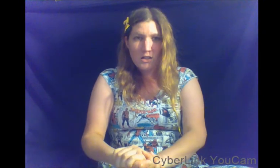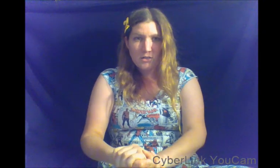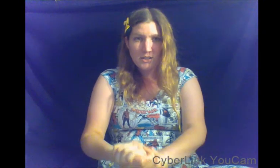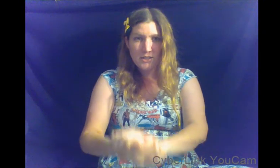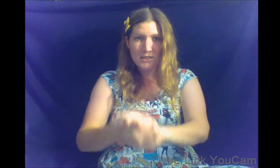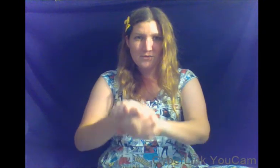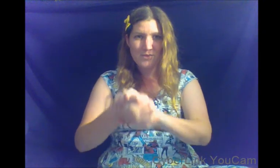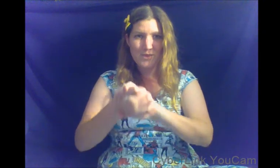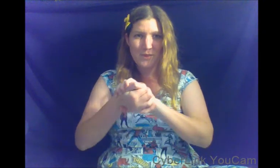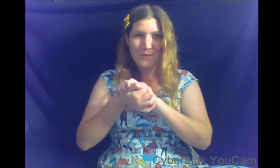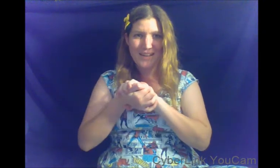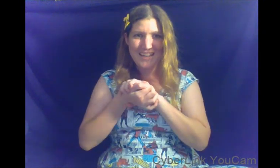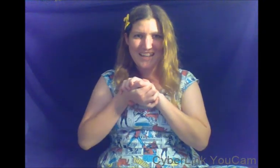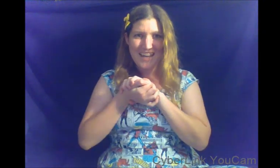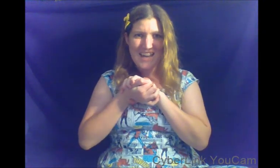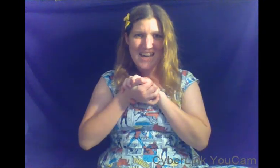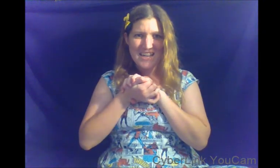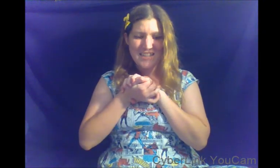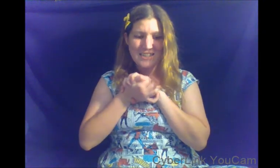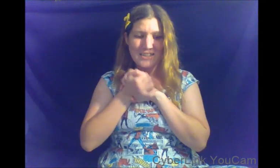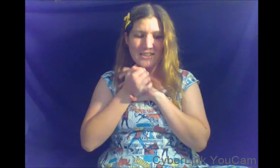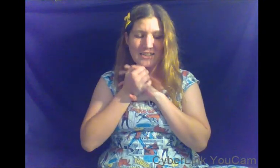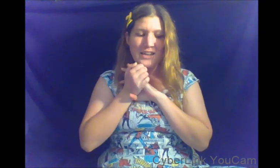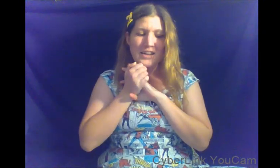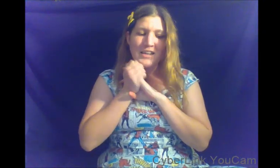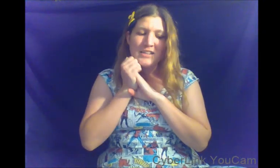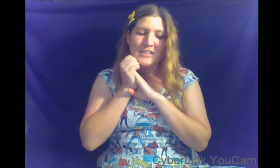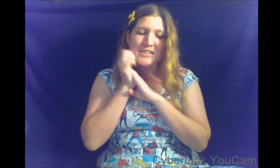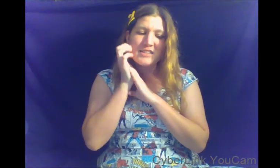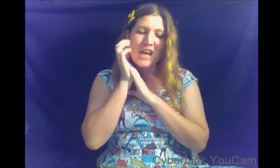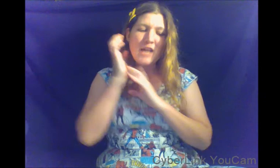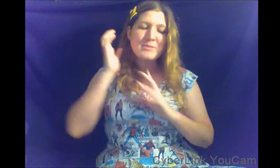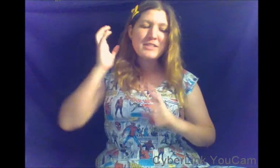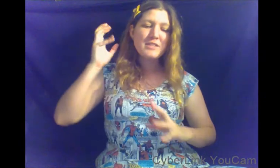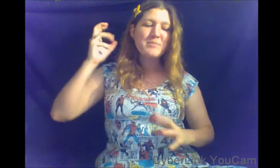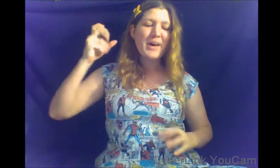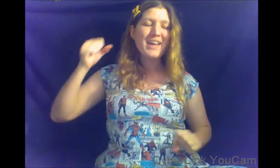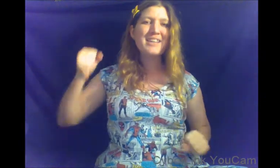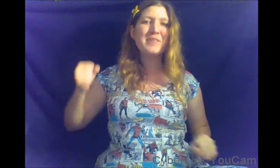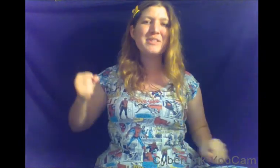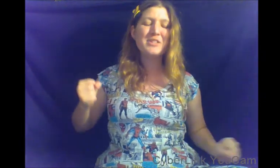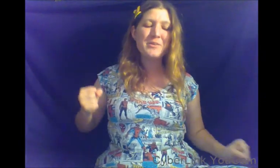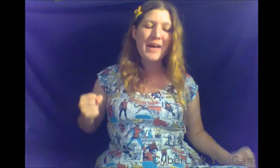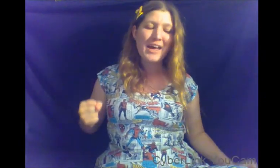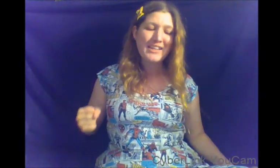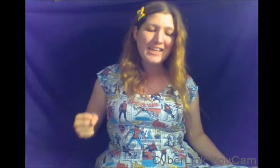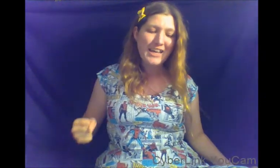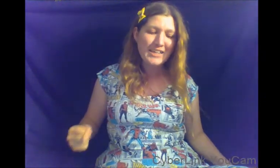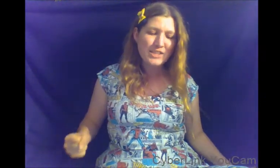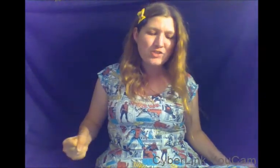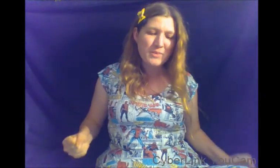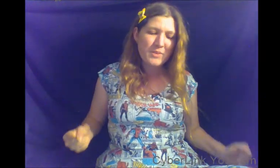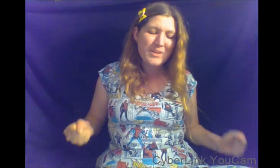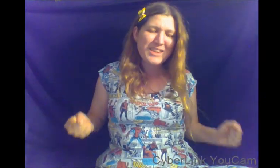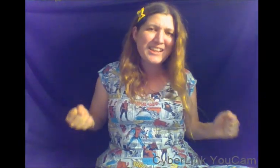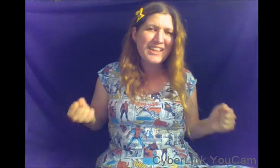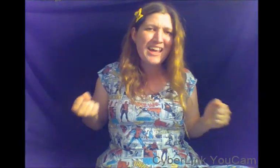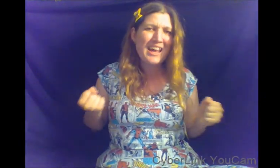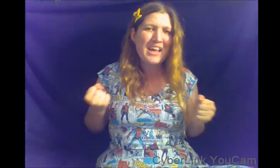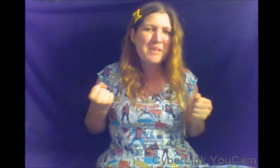No sleep for the wicked. Stand in the back, knock me to my knees, screaming with glee in